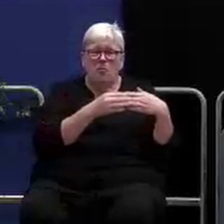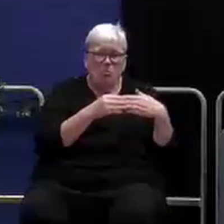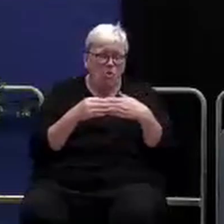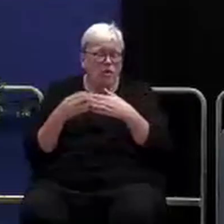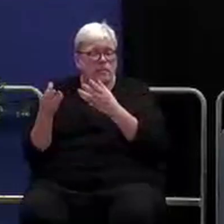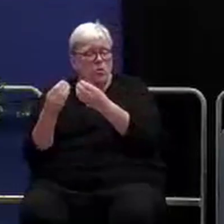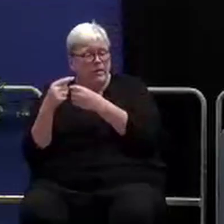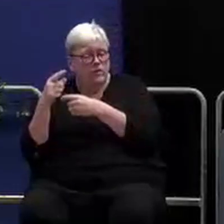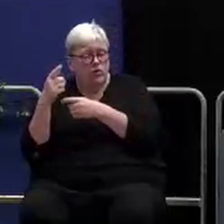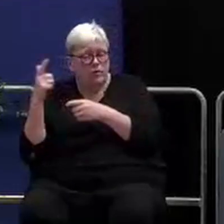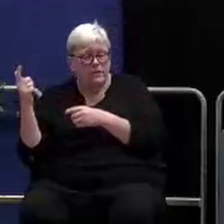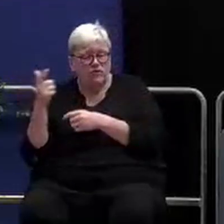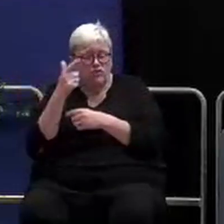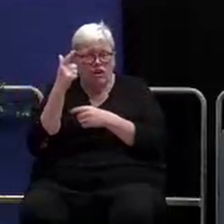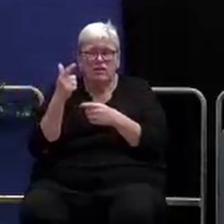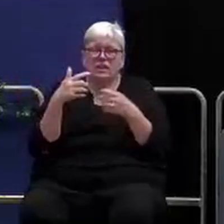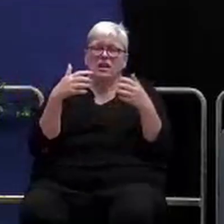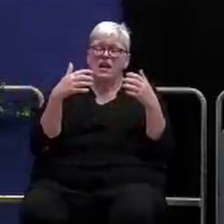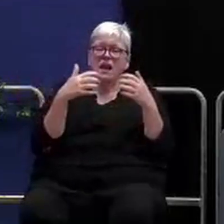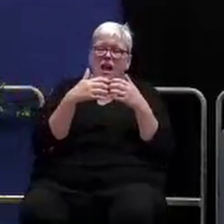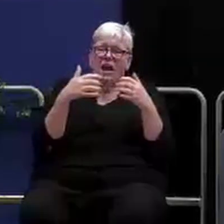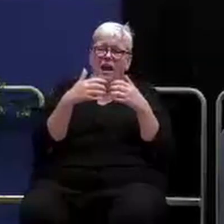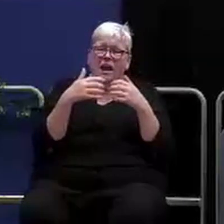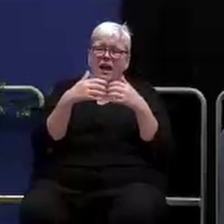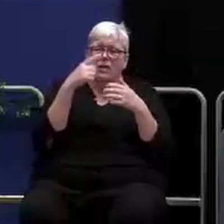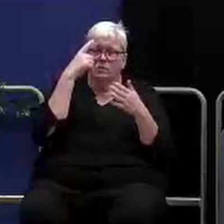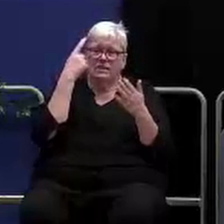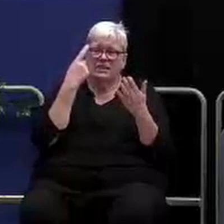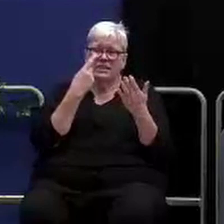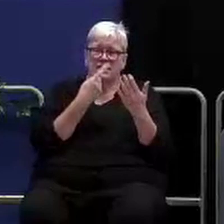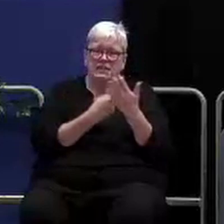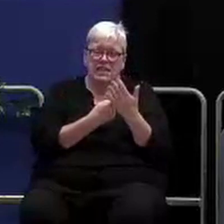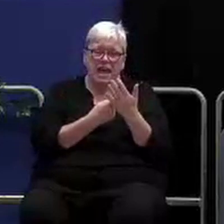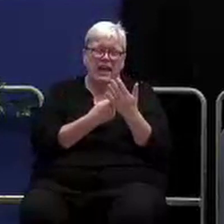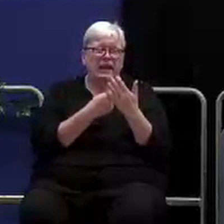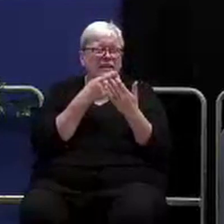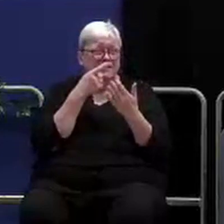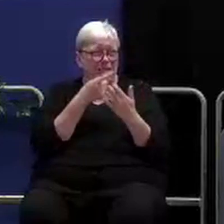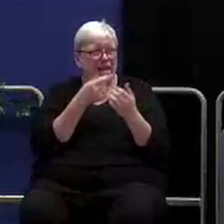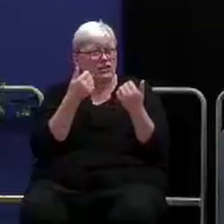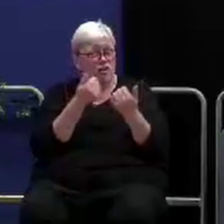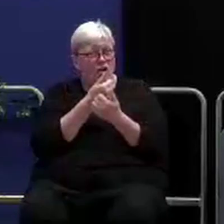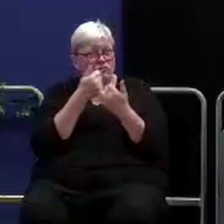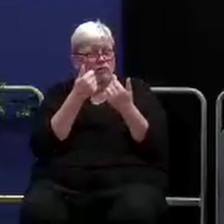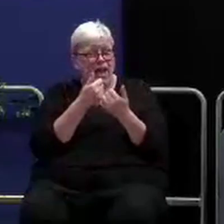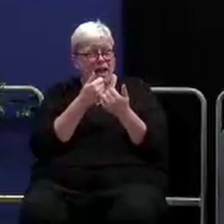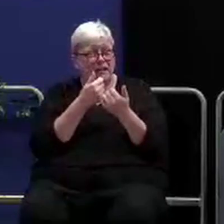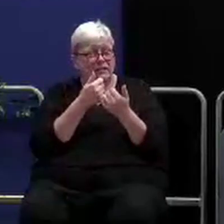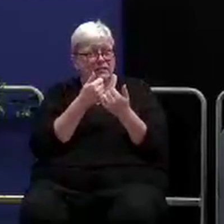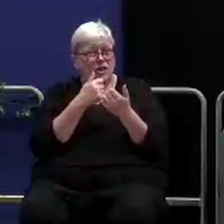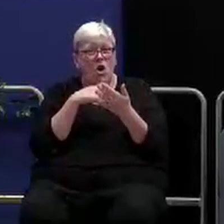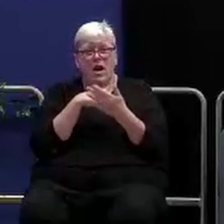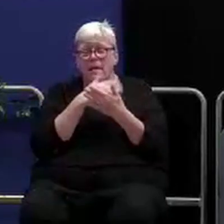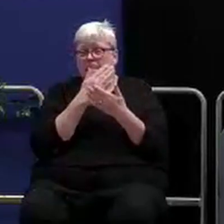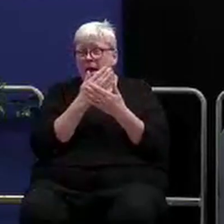you, and how did you obviously decide that was going to be okay and that was going to be part of